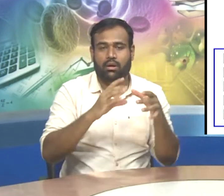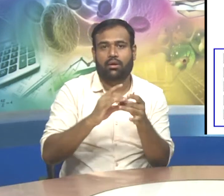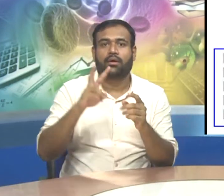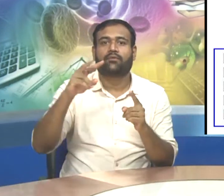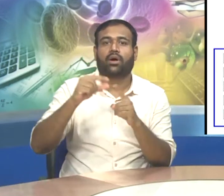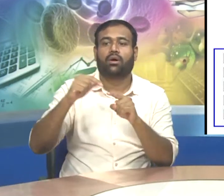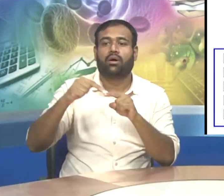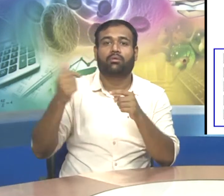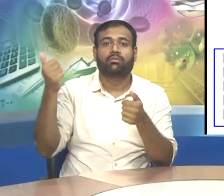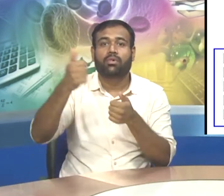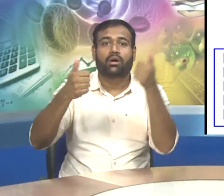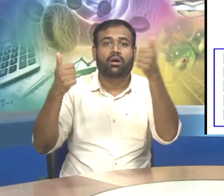get elected.